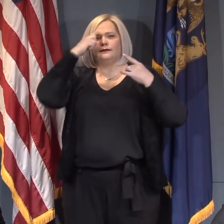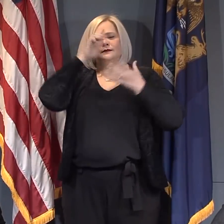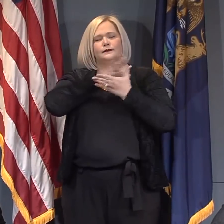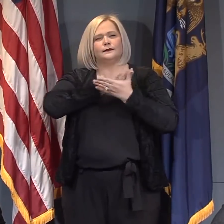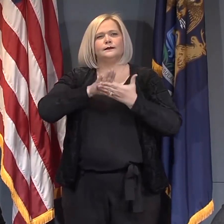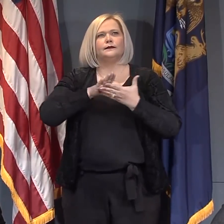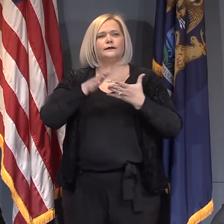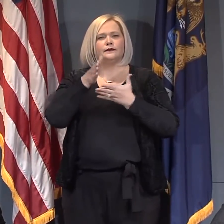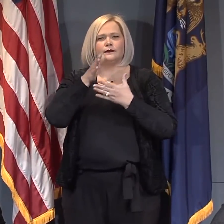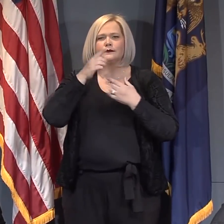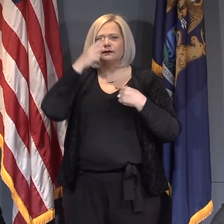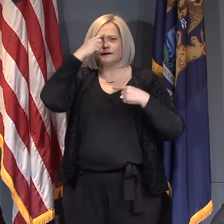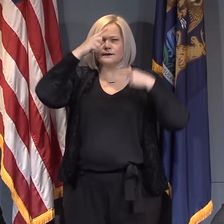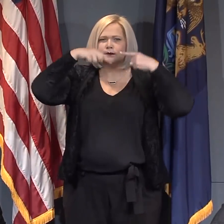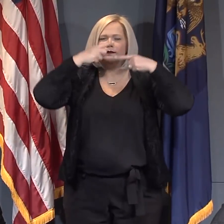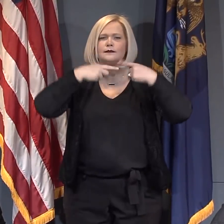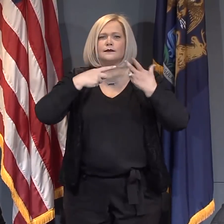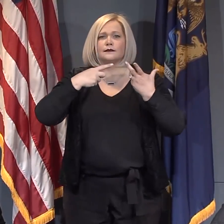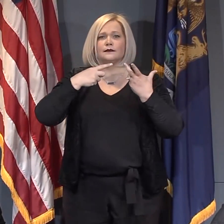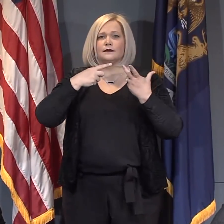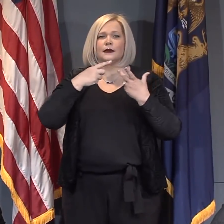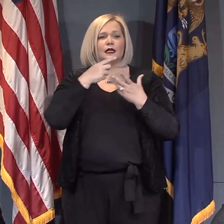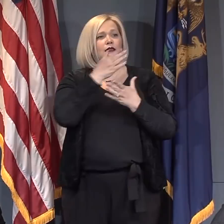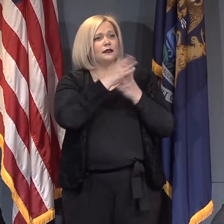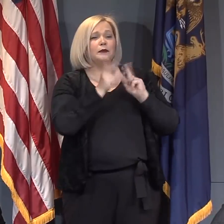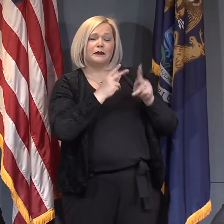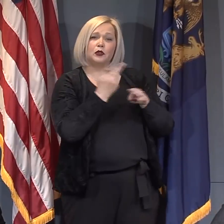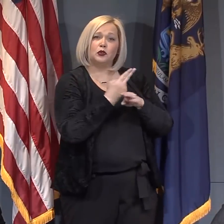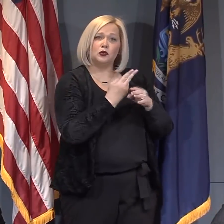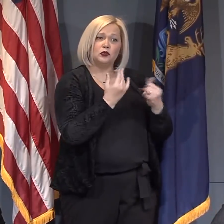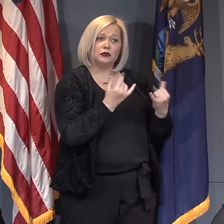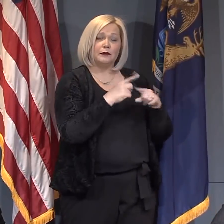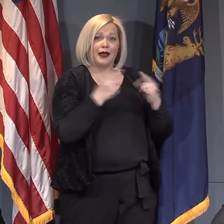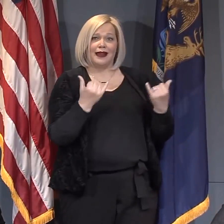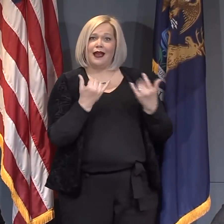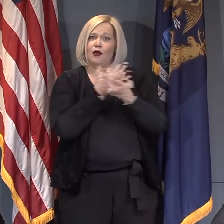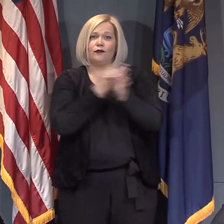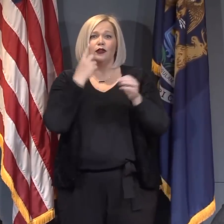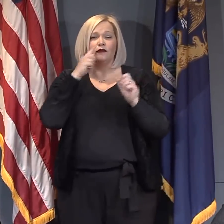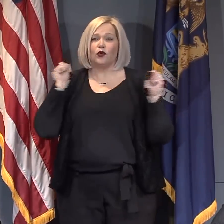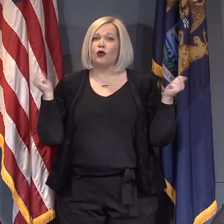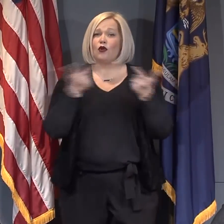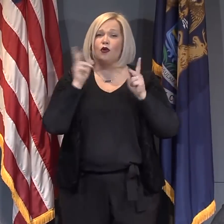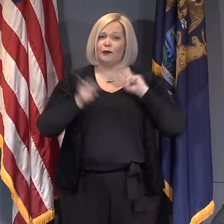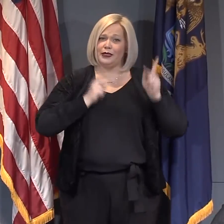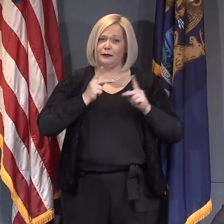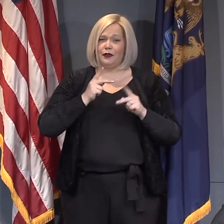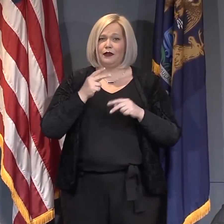heard of, but now every one of you can have access to it online at